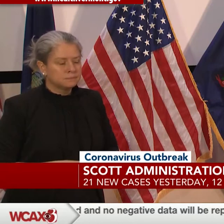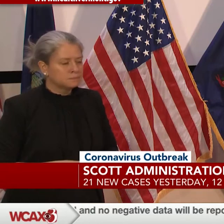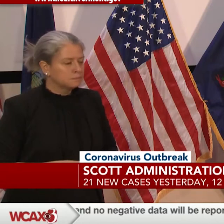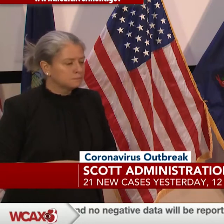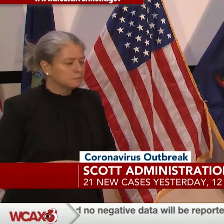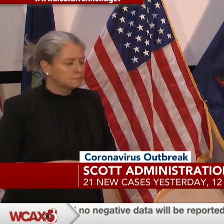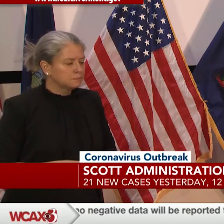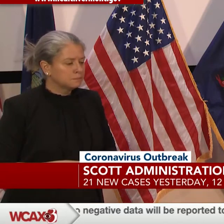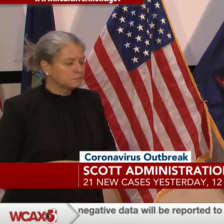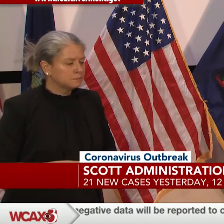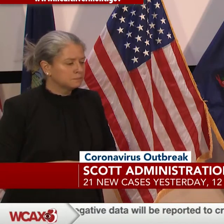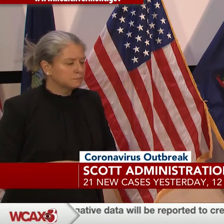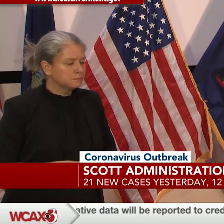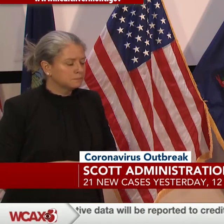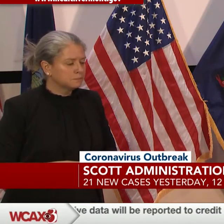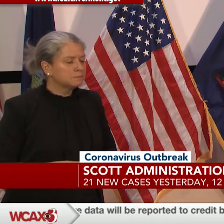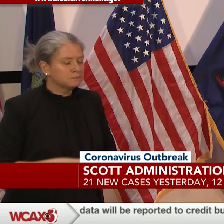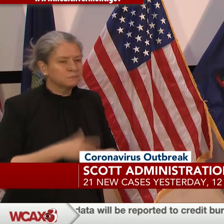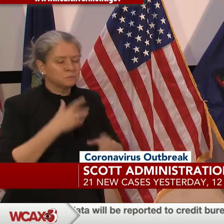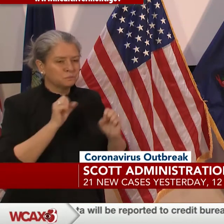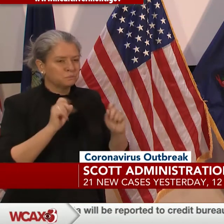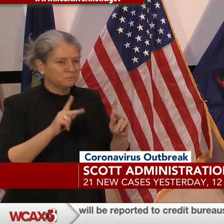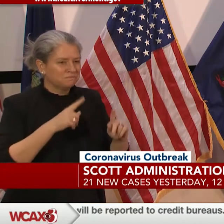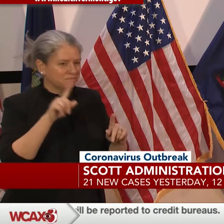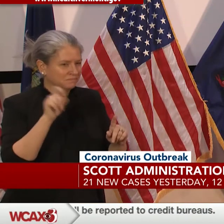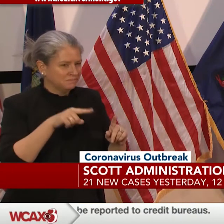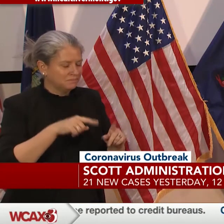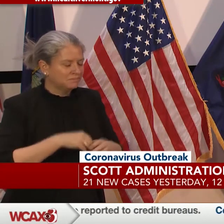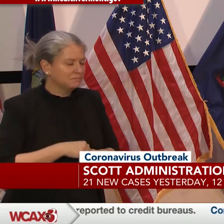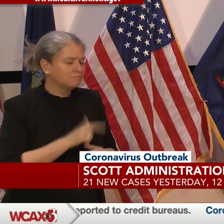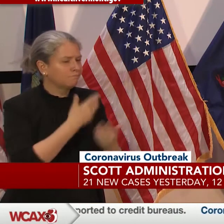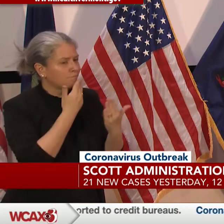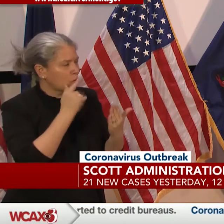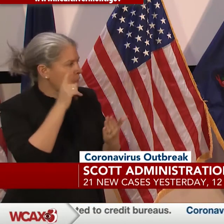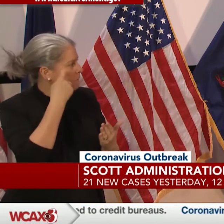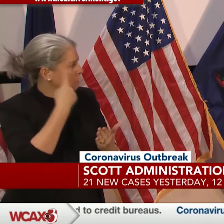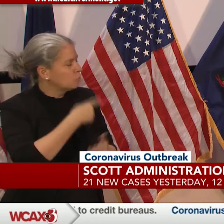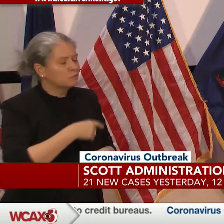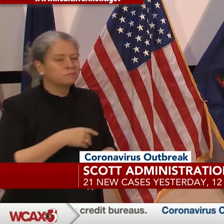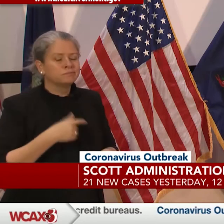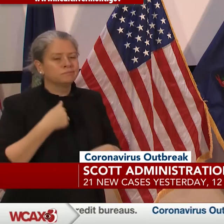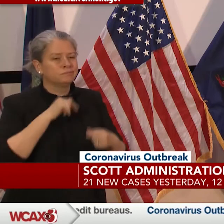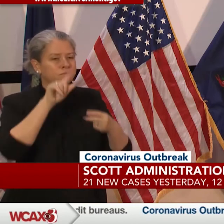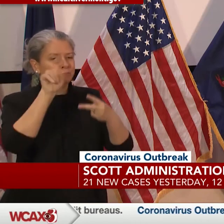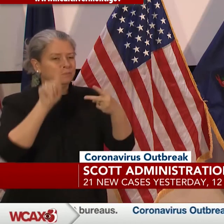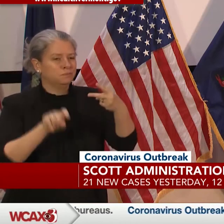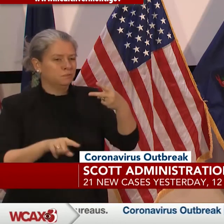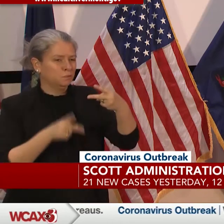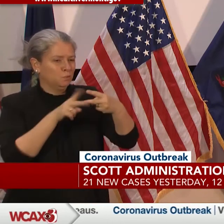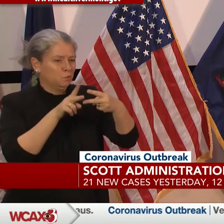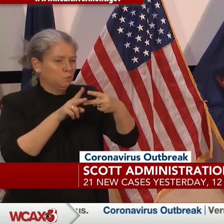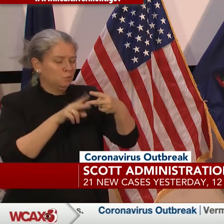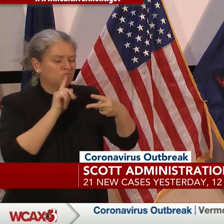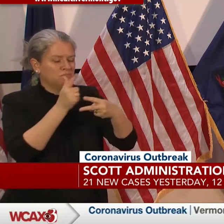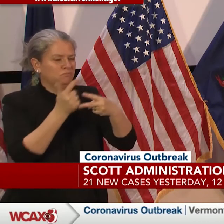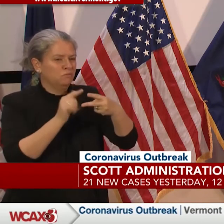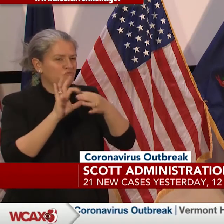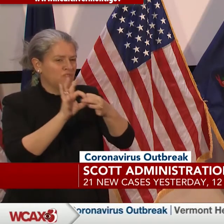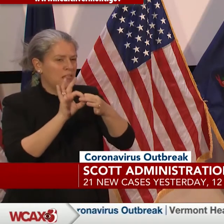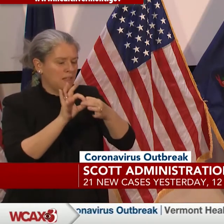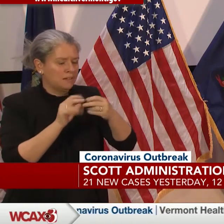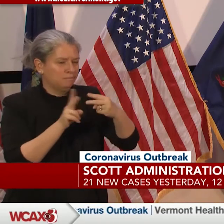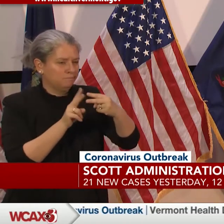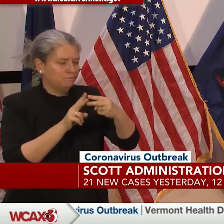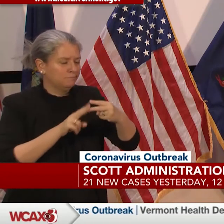Yep. We've got you. Hello, okay. Thanks, Governor. I have a two-part question dealing with access